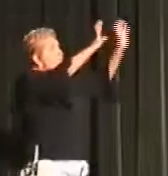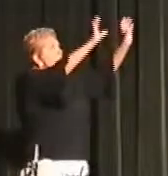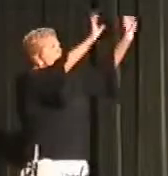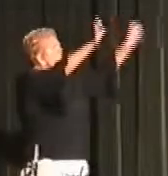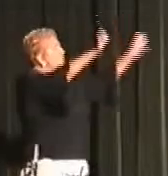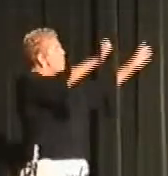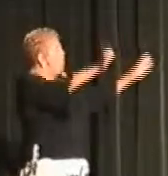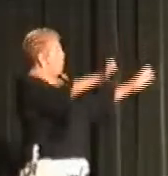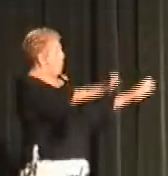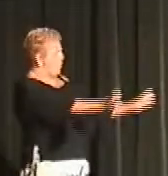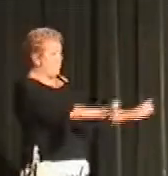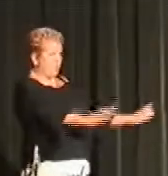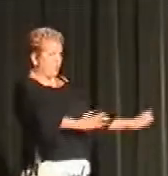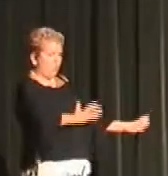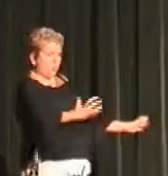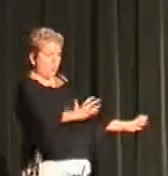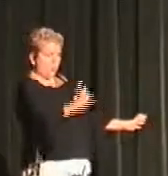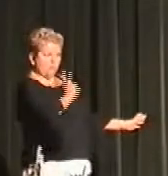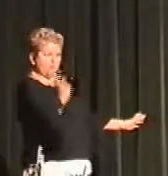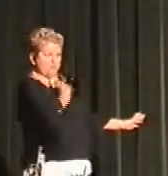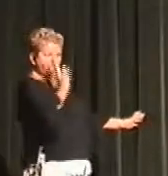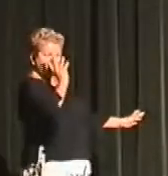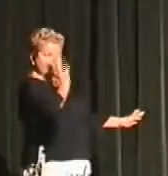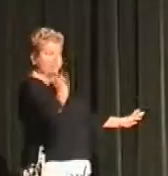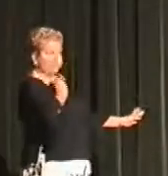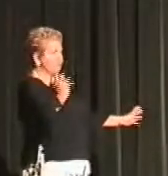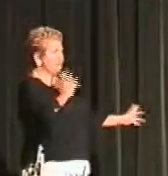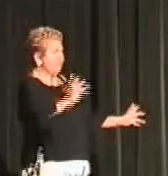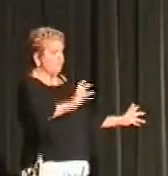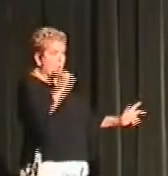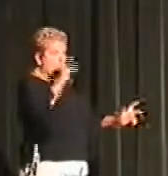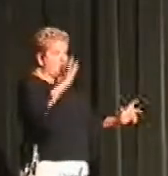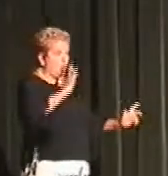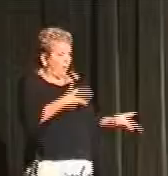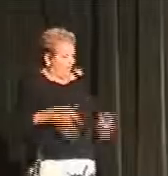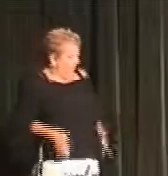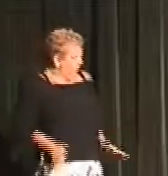you know, inside. And I could not believe that this is